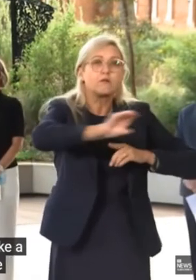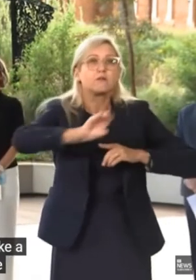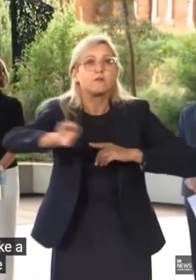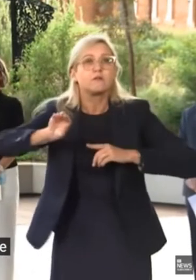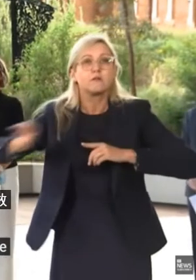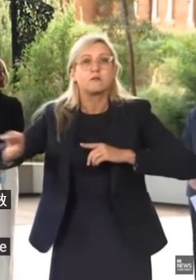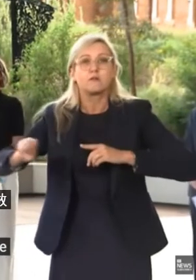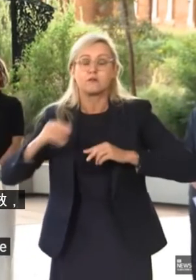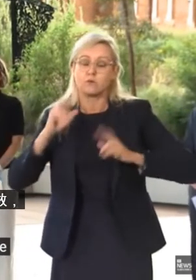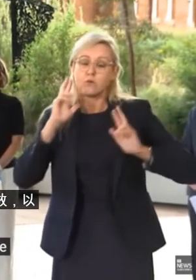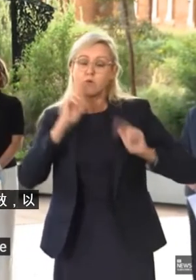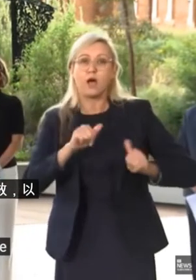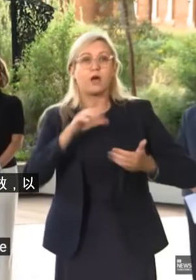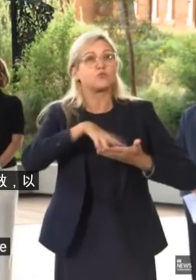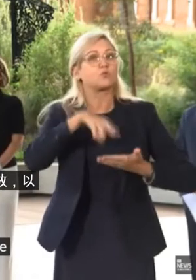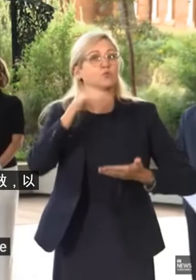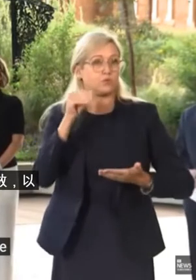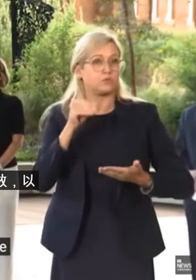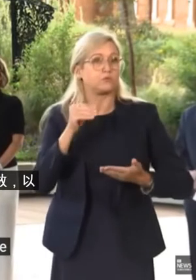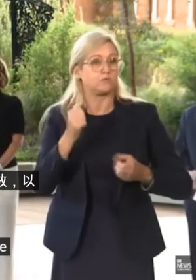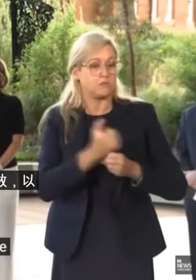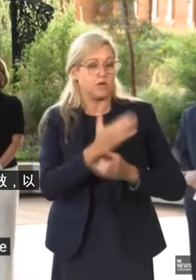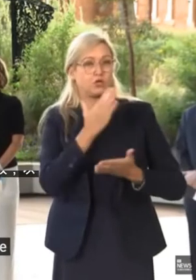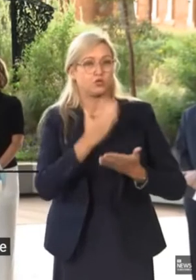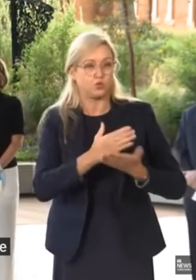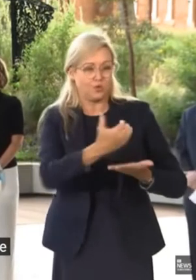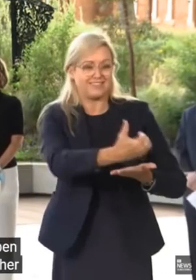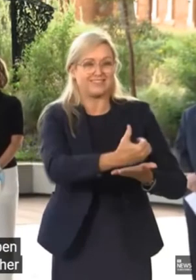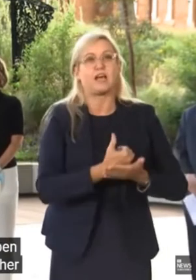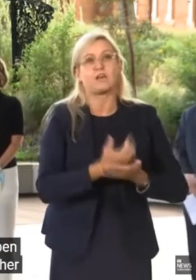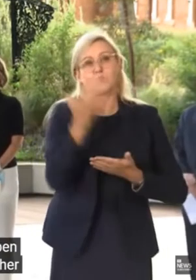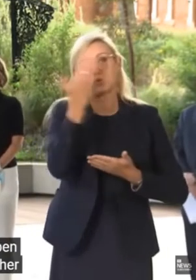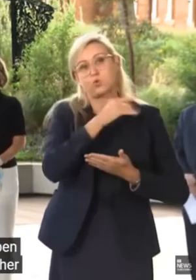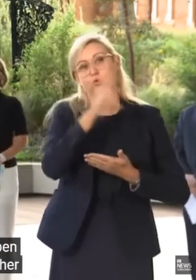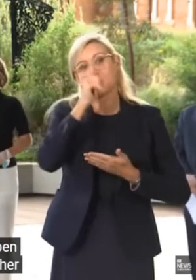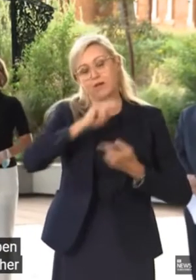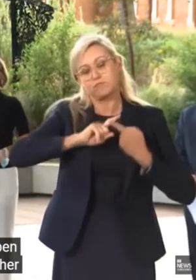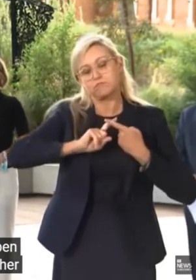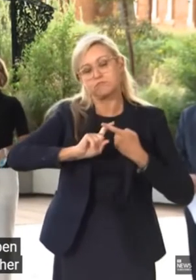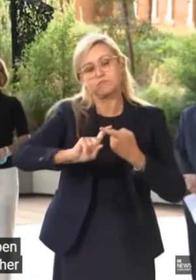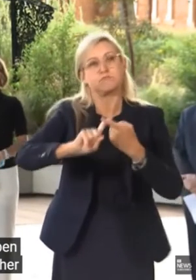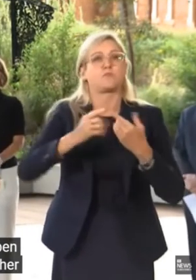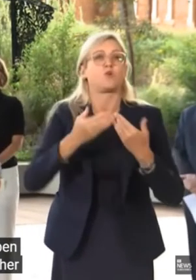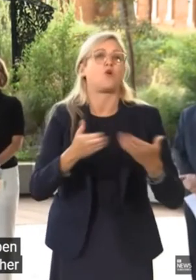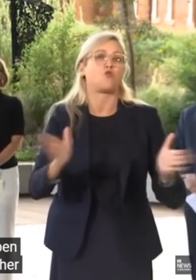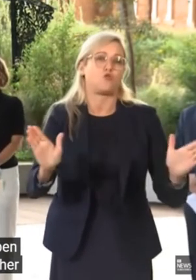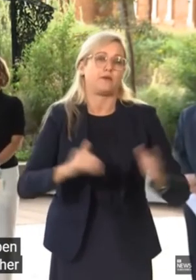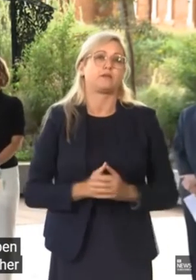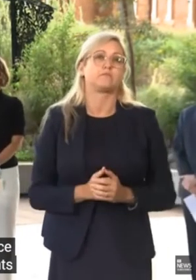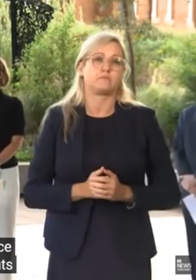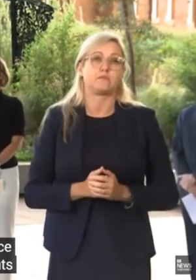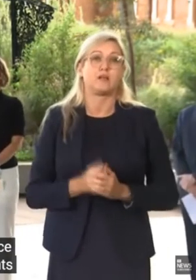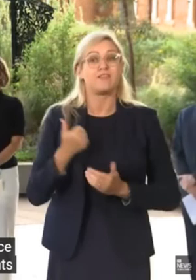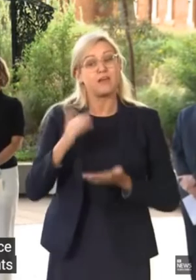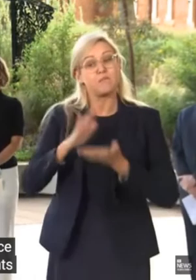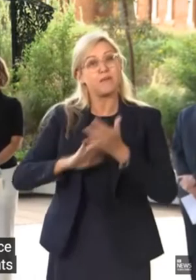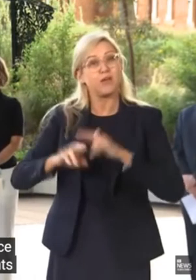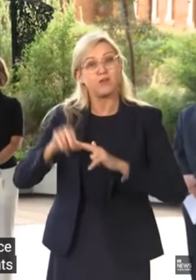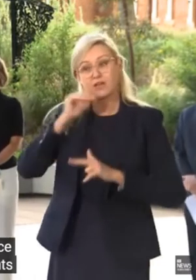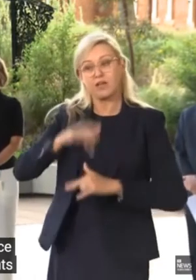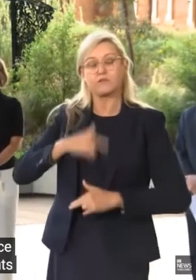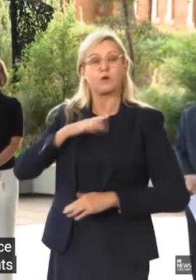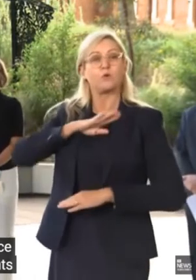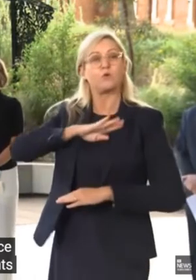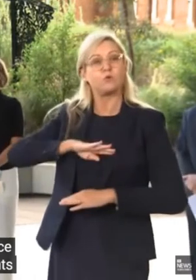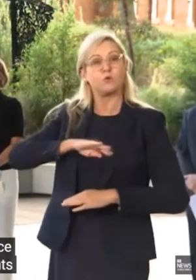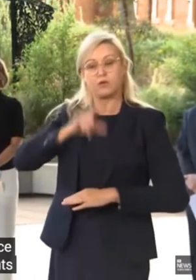keep our schools open, to keep our schools safe, but particularly to instill confidence in our parents. In our